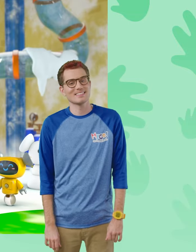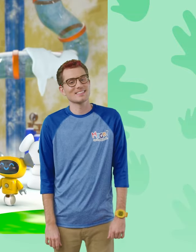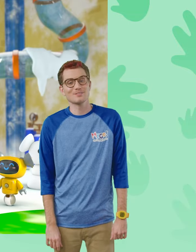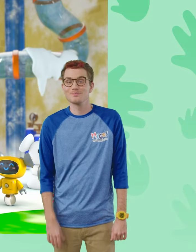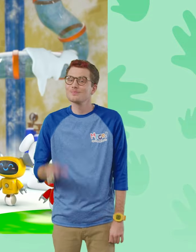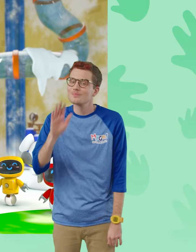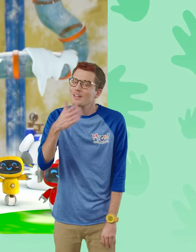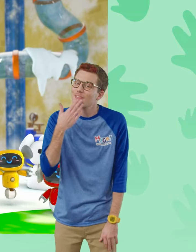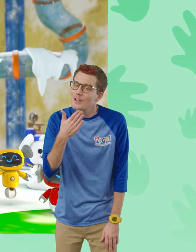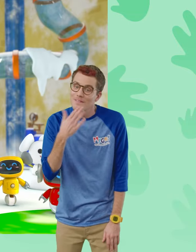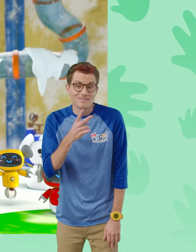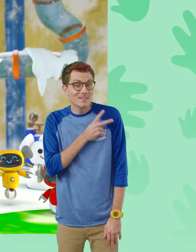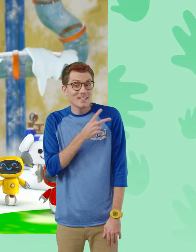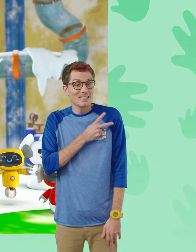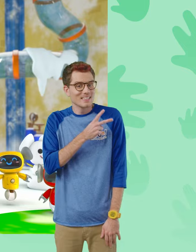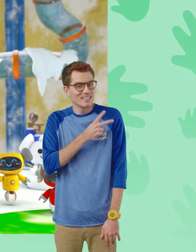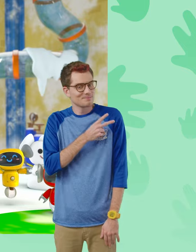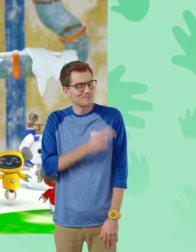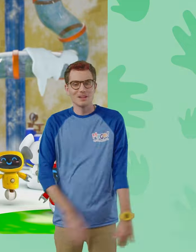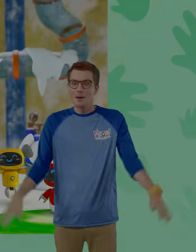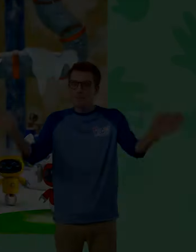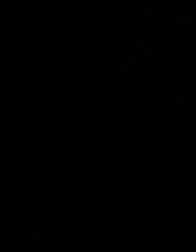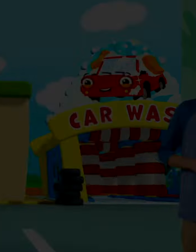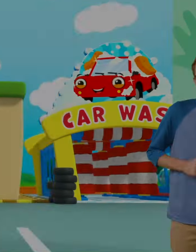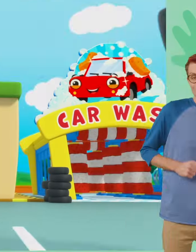Thanks, Vicky. Bye, everyone!